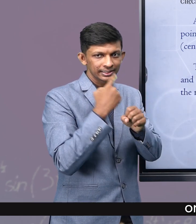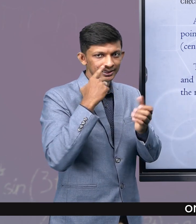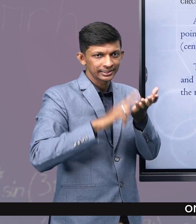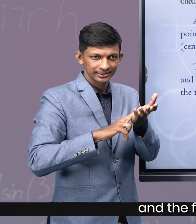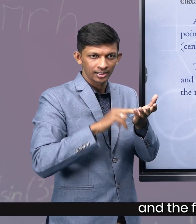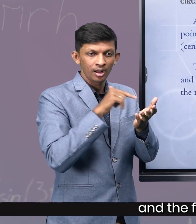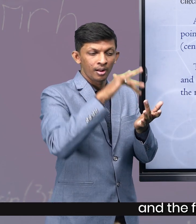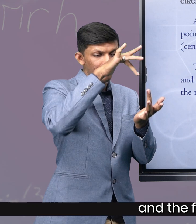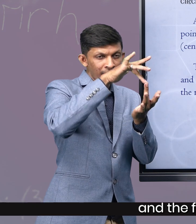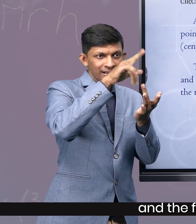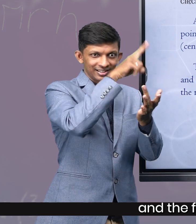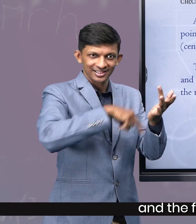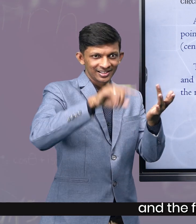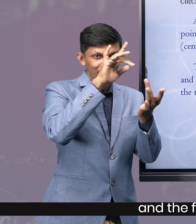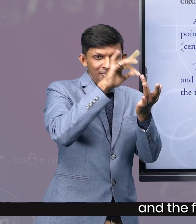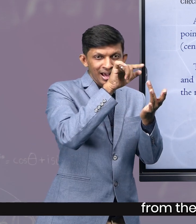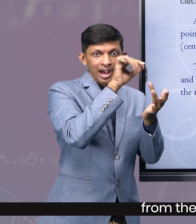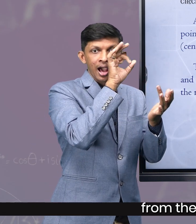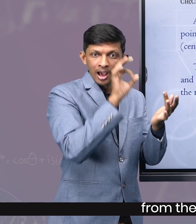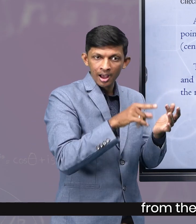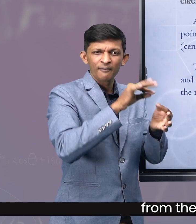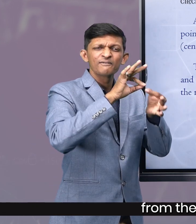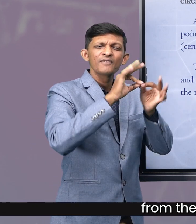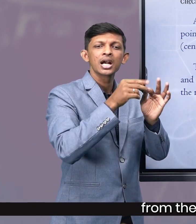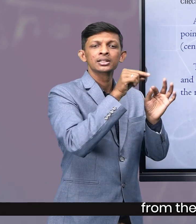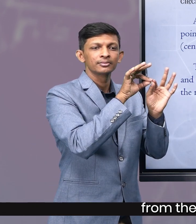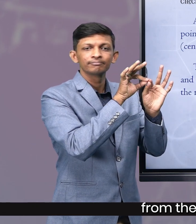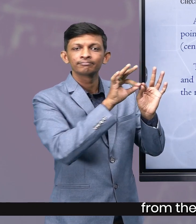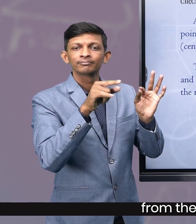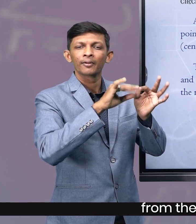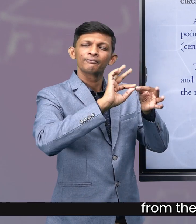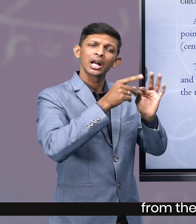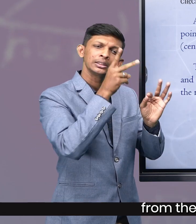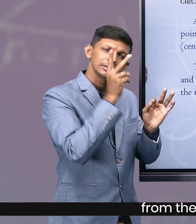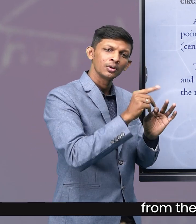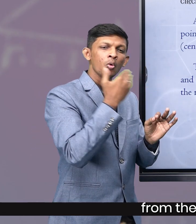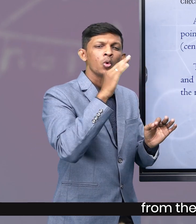circle, and the fixed distance of the points from the origin is called the radius.